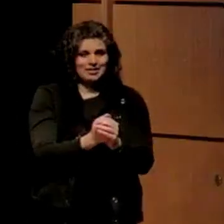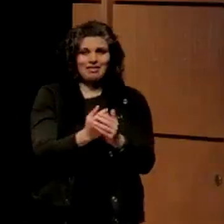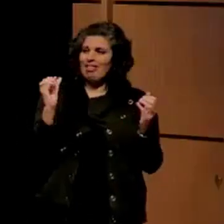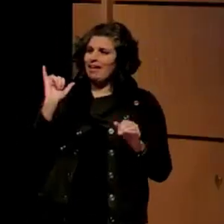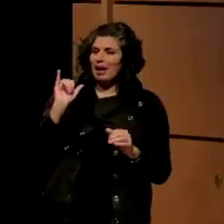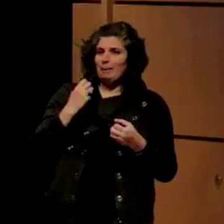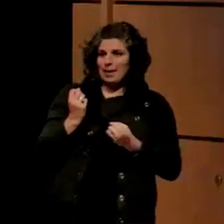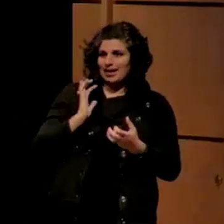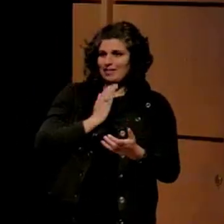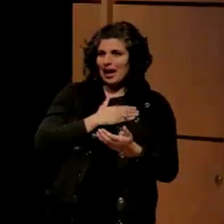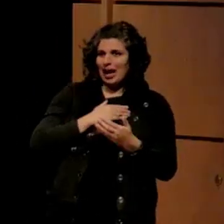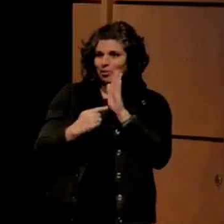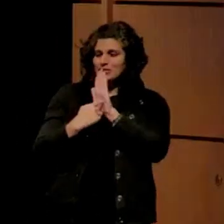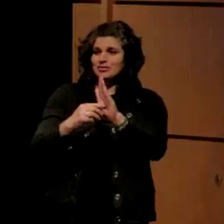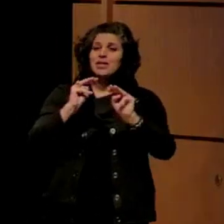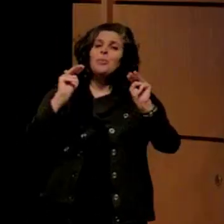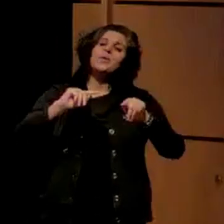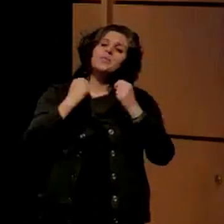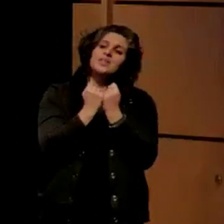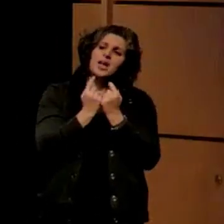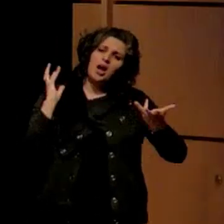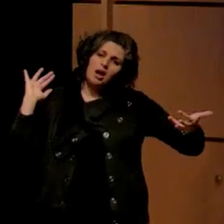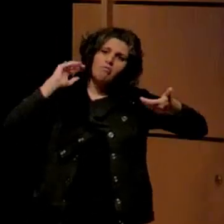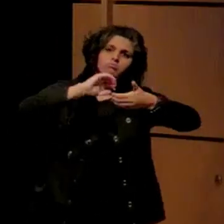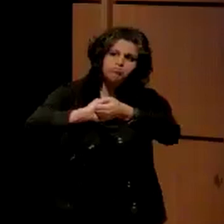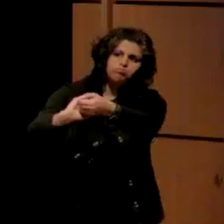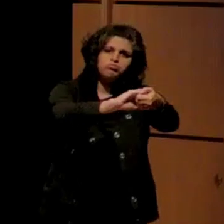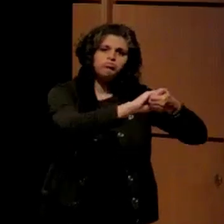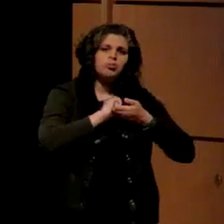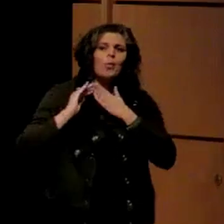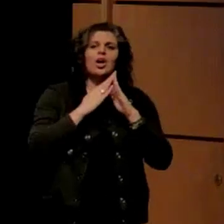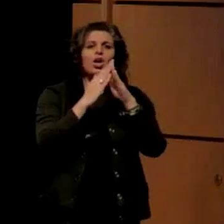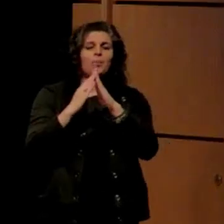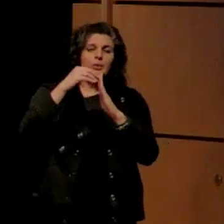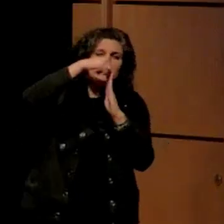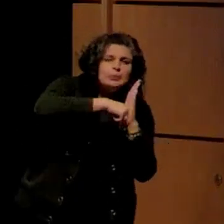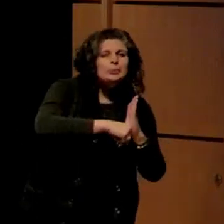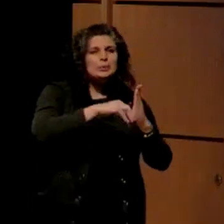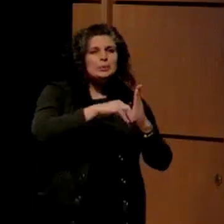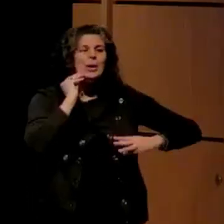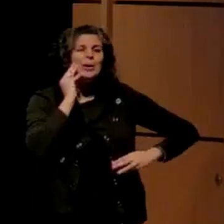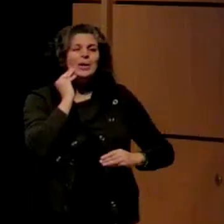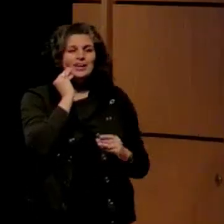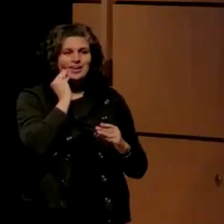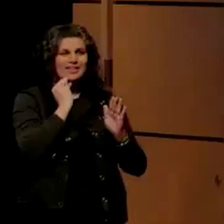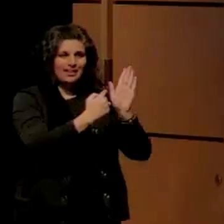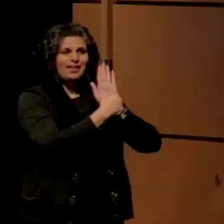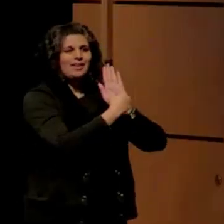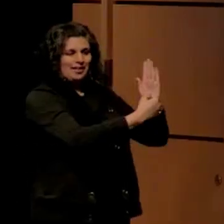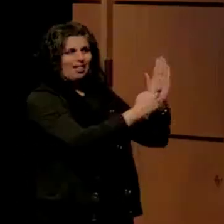of our exhibitions, the museum team often creates partnerships with the community to deepen the experience and the